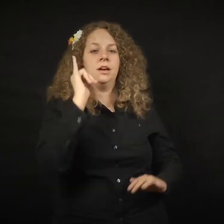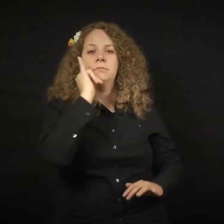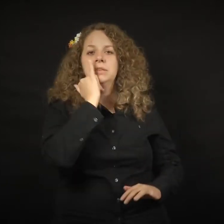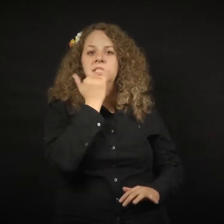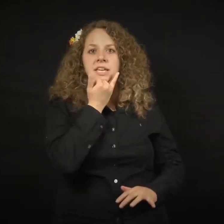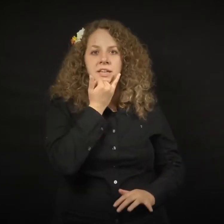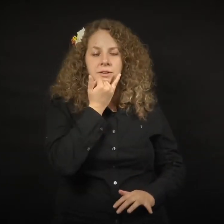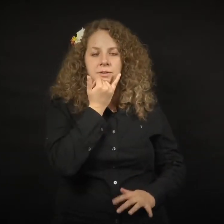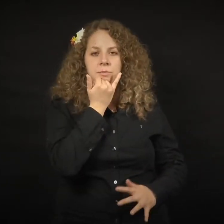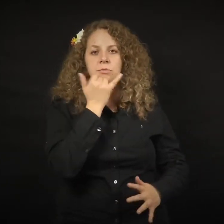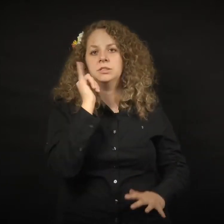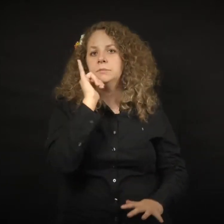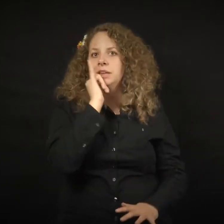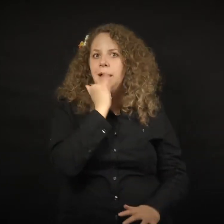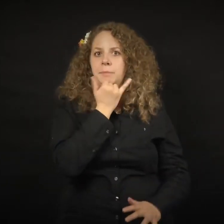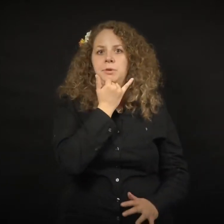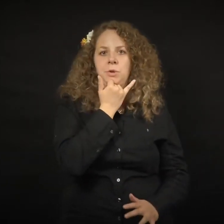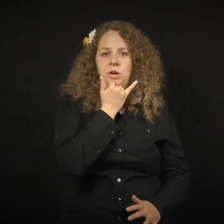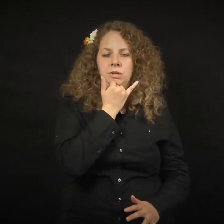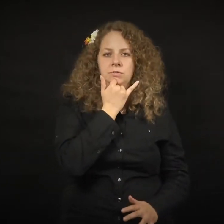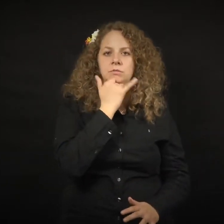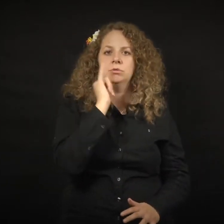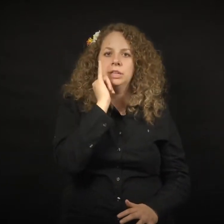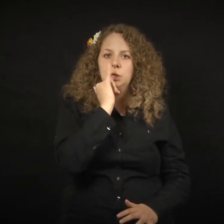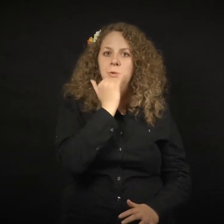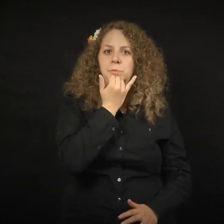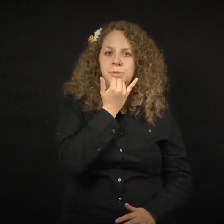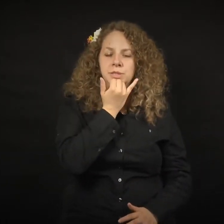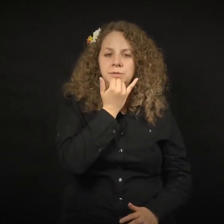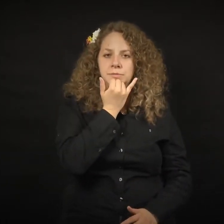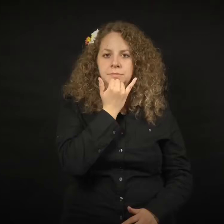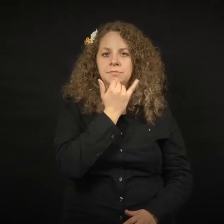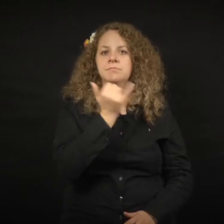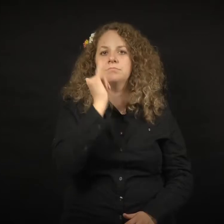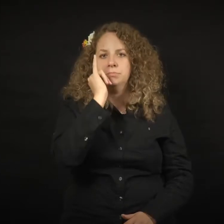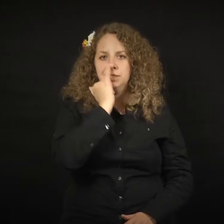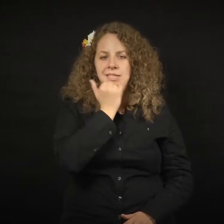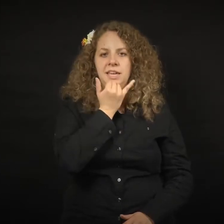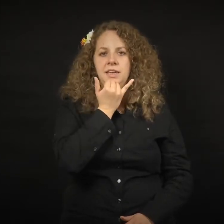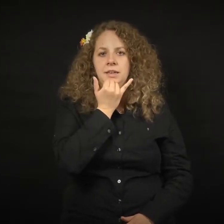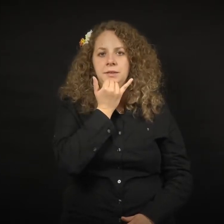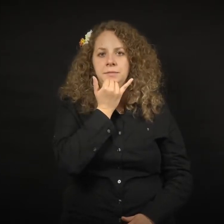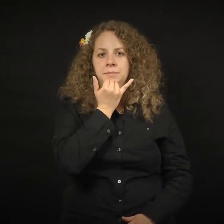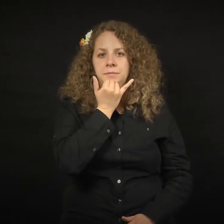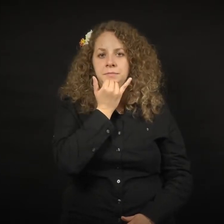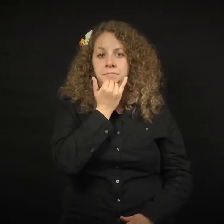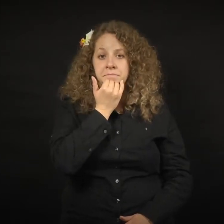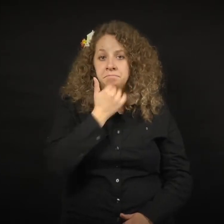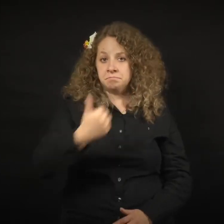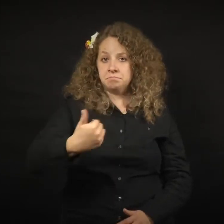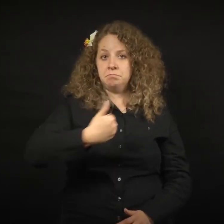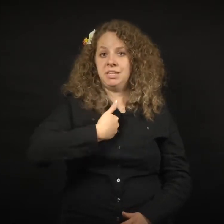A mistake or something happened wrong. Like, oops. Mistake.